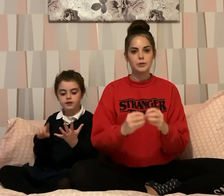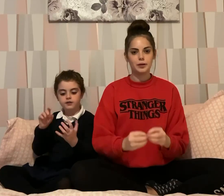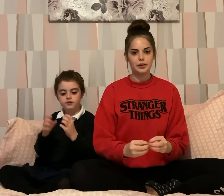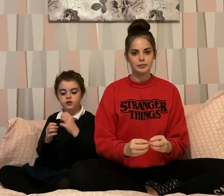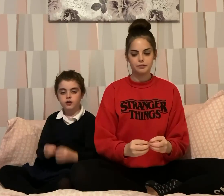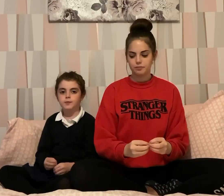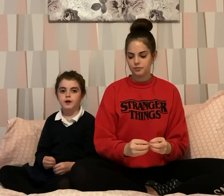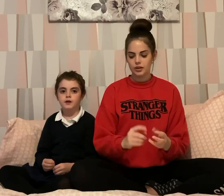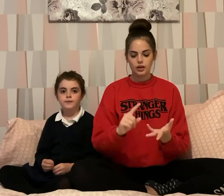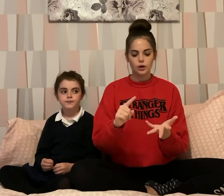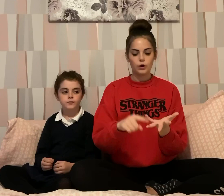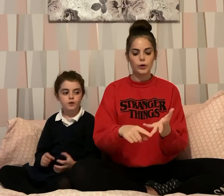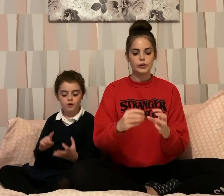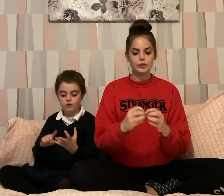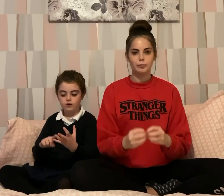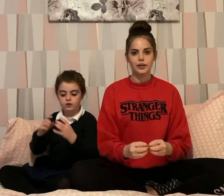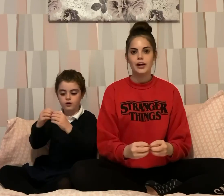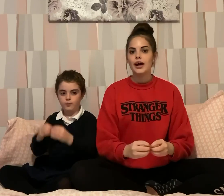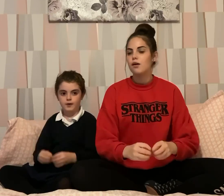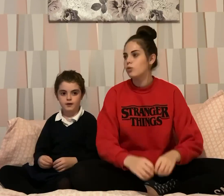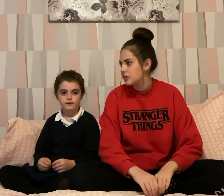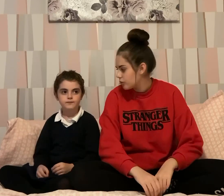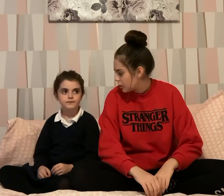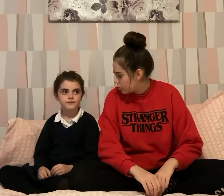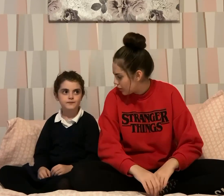October. October. And what's in October?